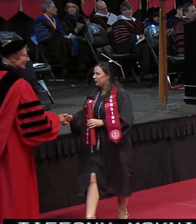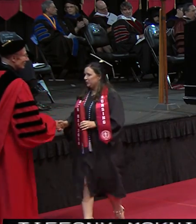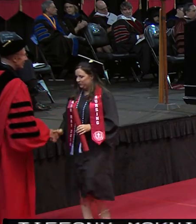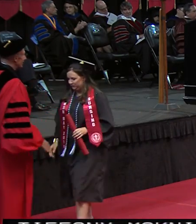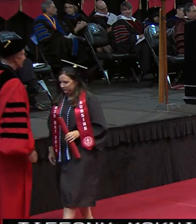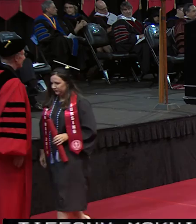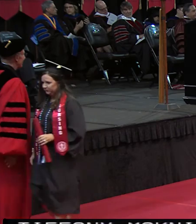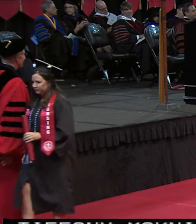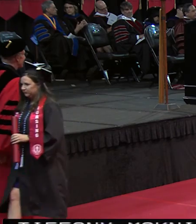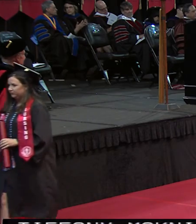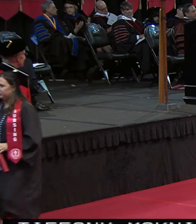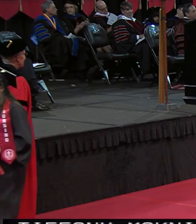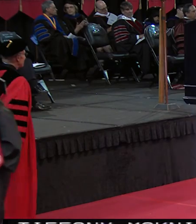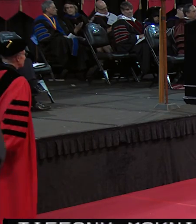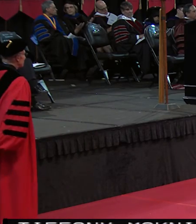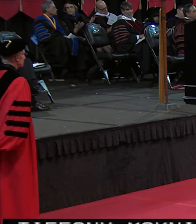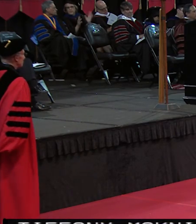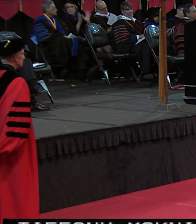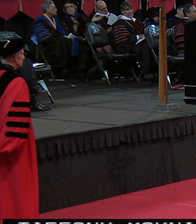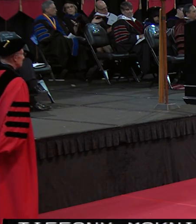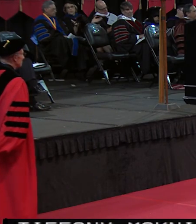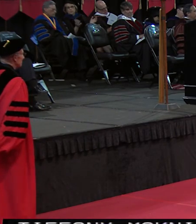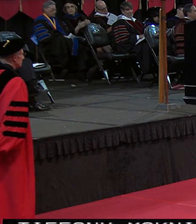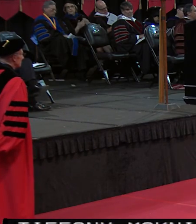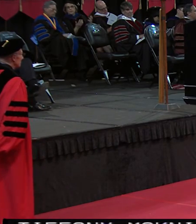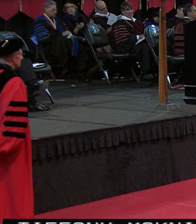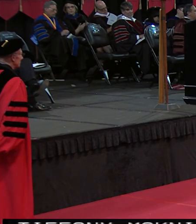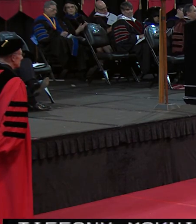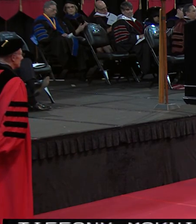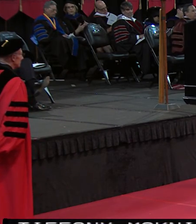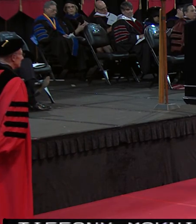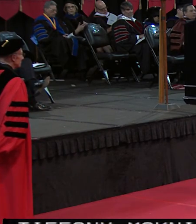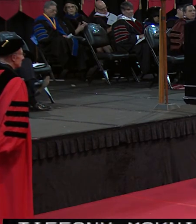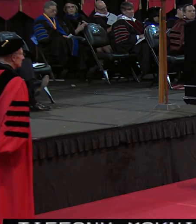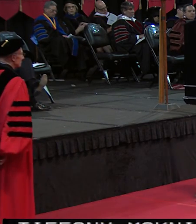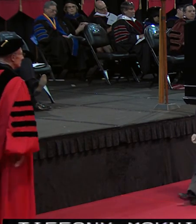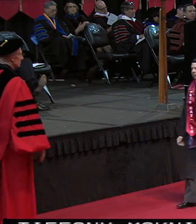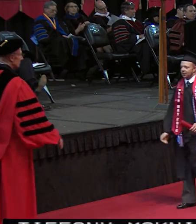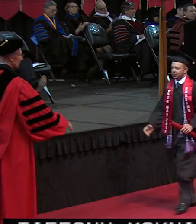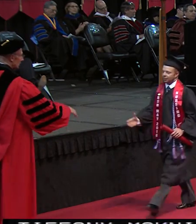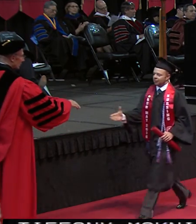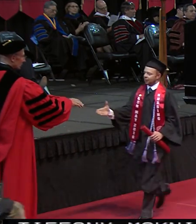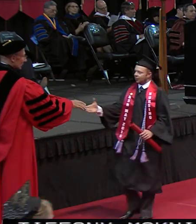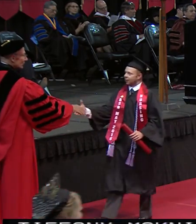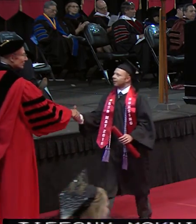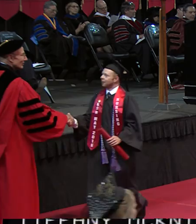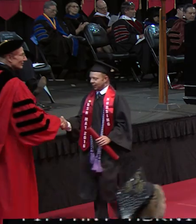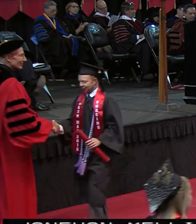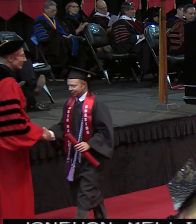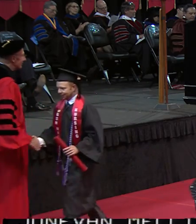Graduating cum laude, Larissa Barkley Monson.